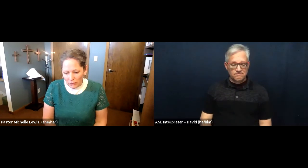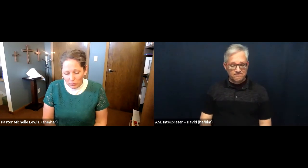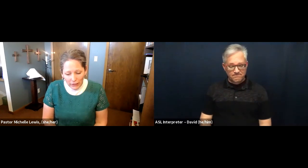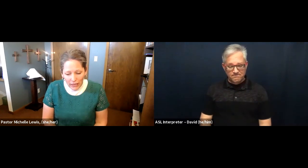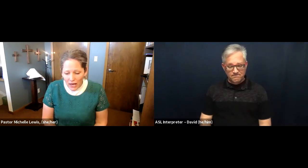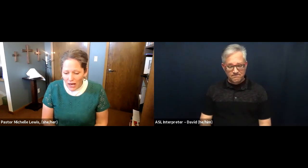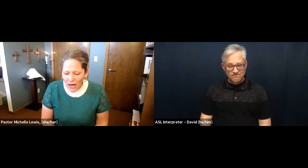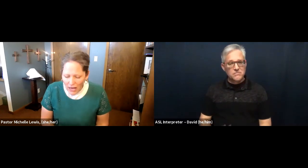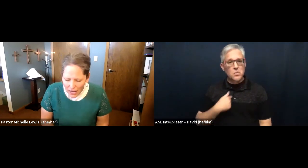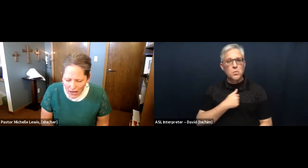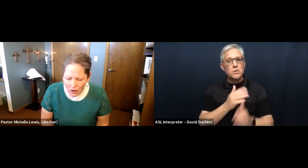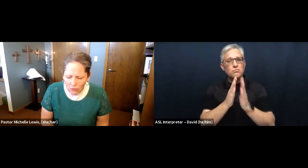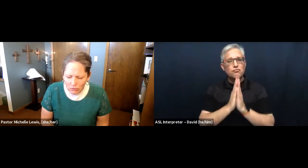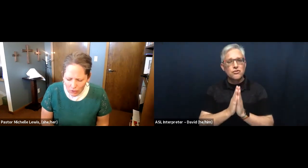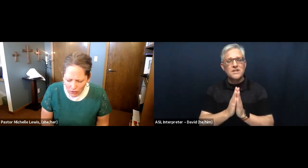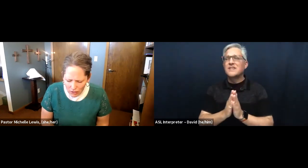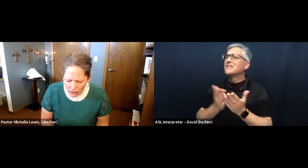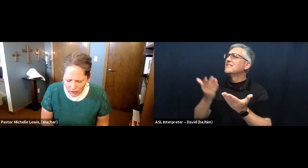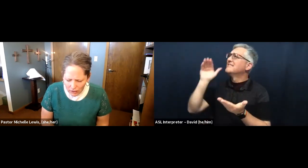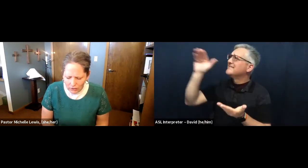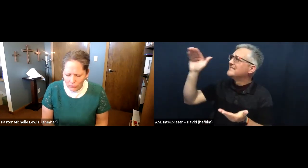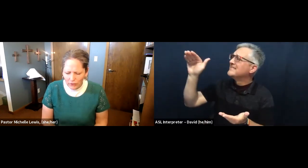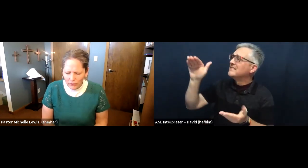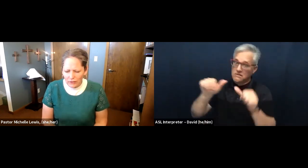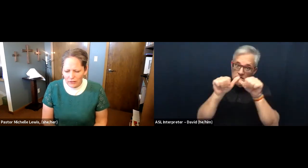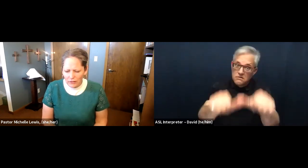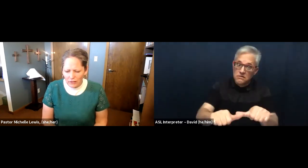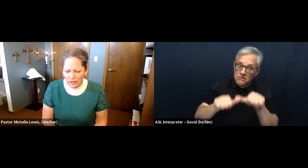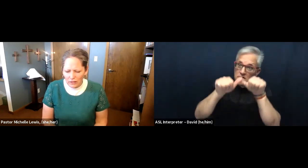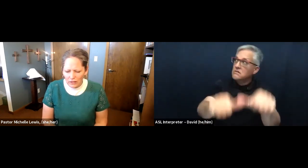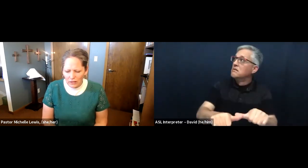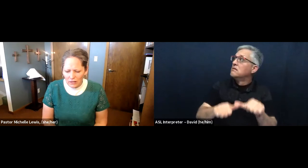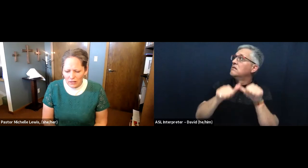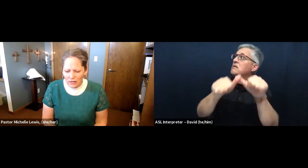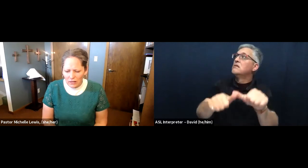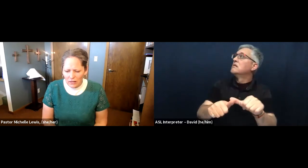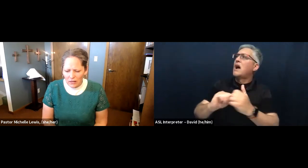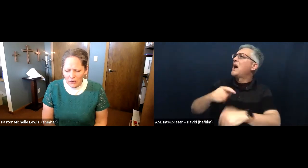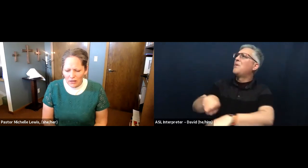And we pray, how long, Lord?